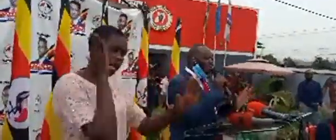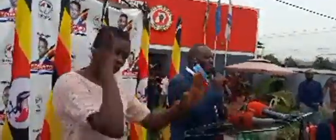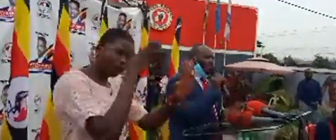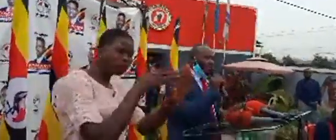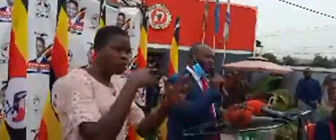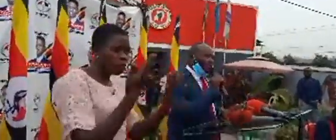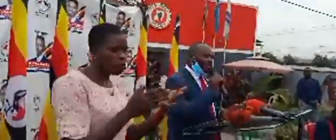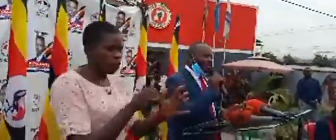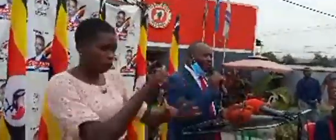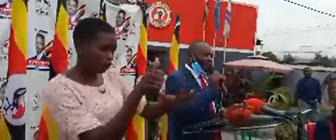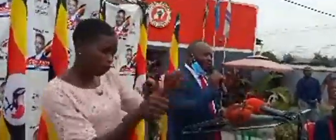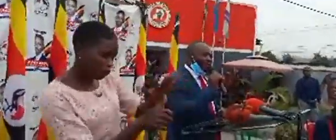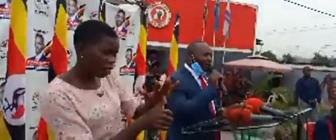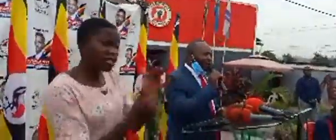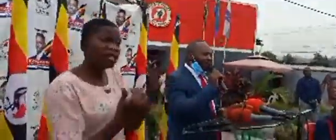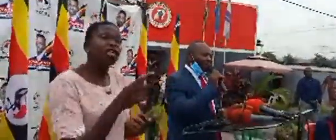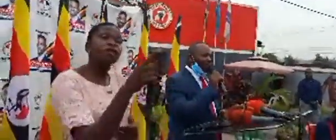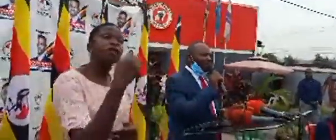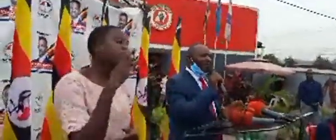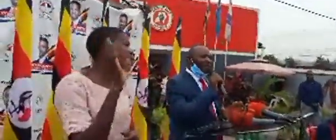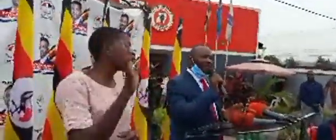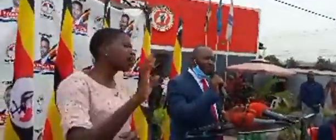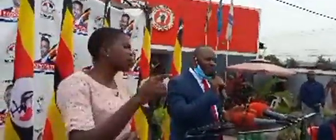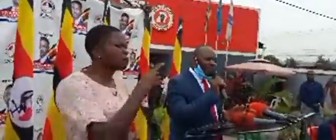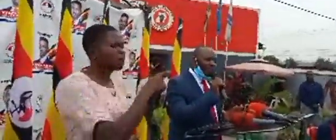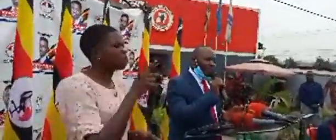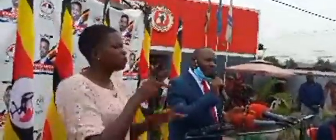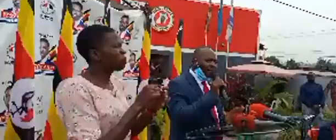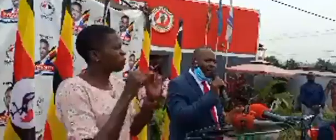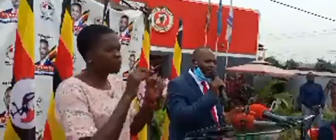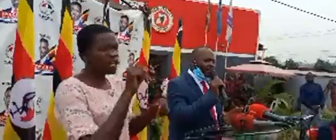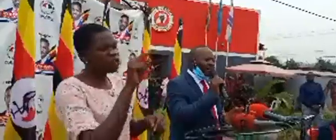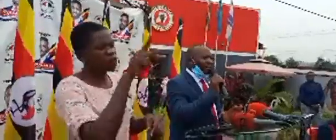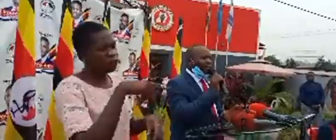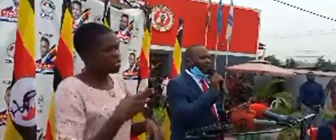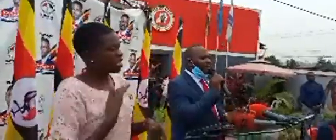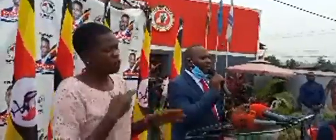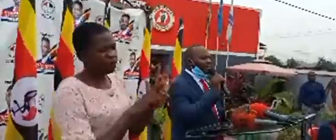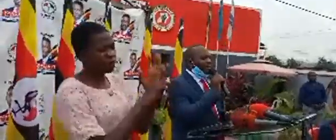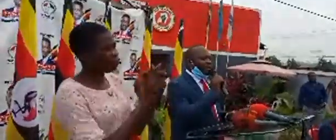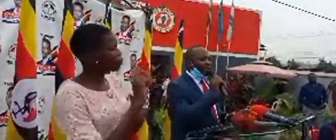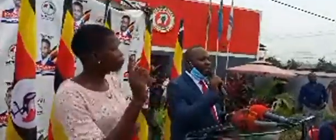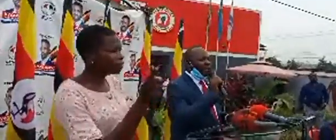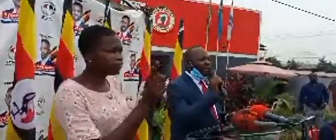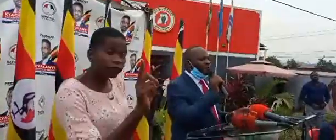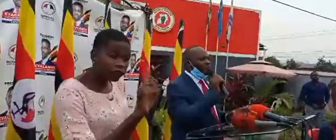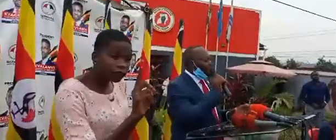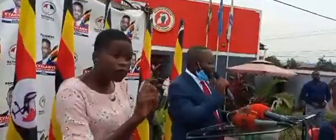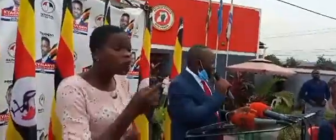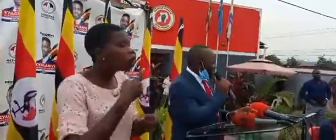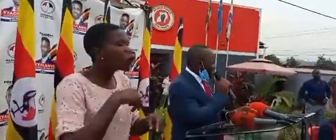make no mistake, we are not anybody's escorts, we are not anybody's really